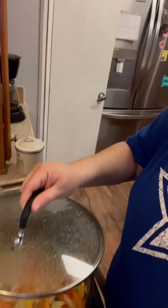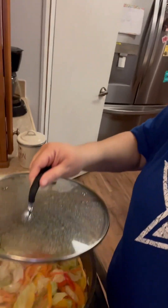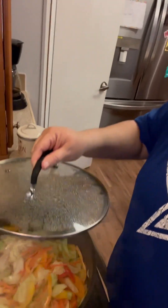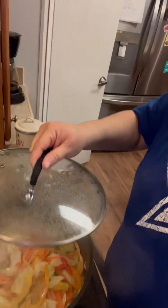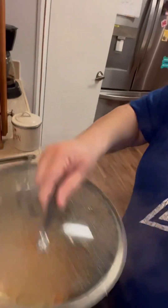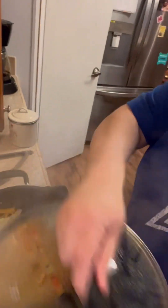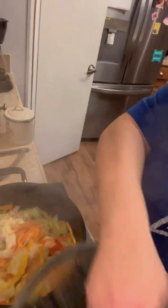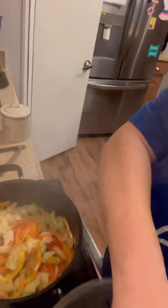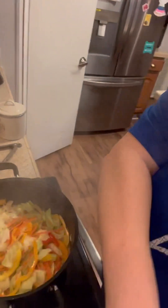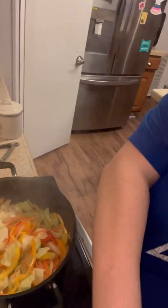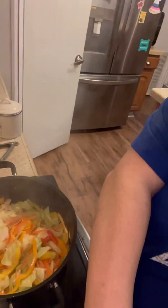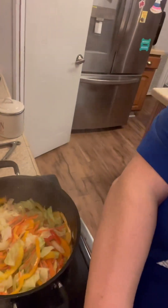here.